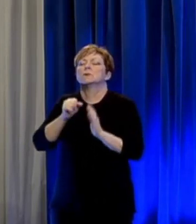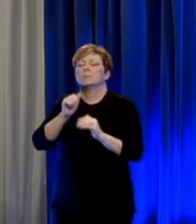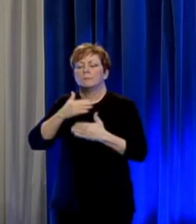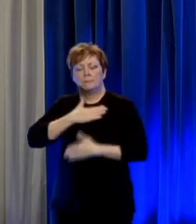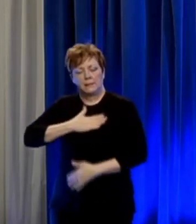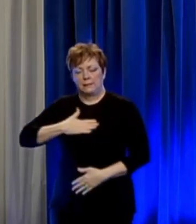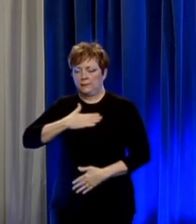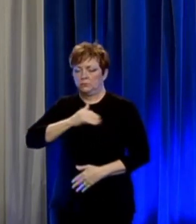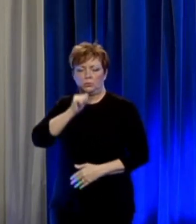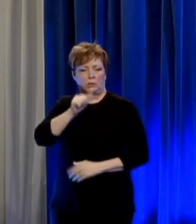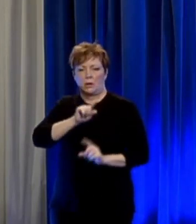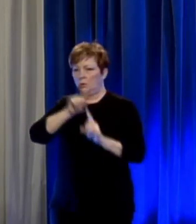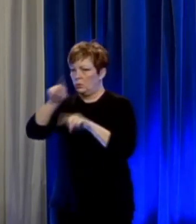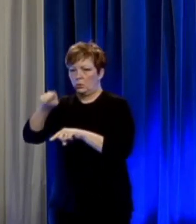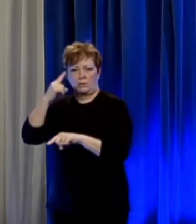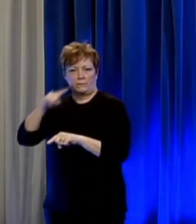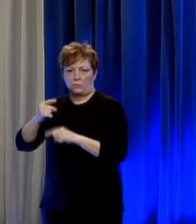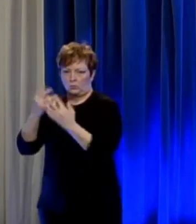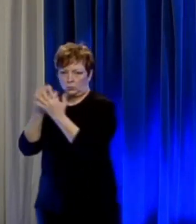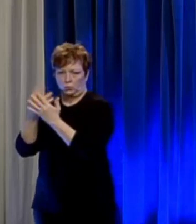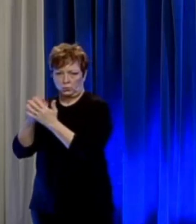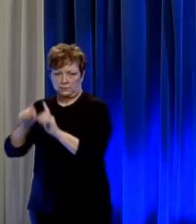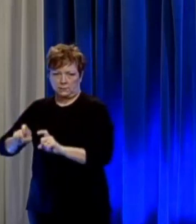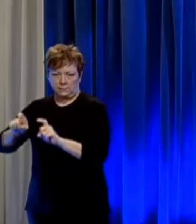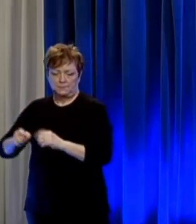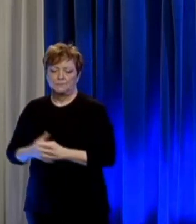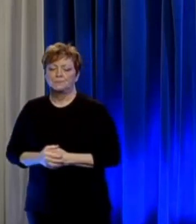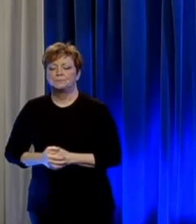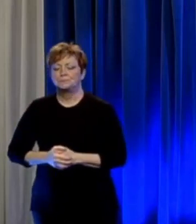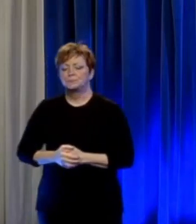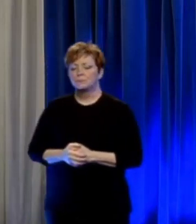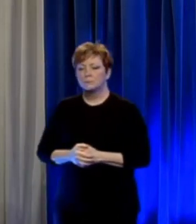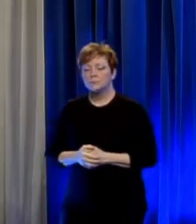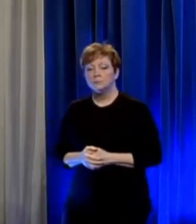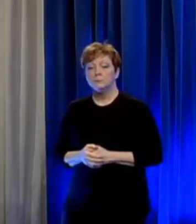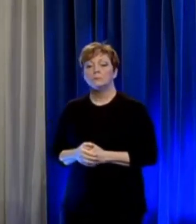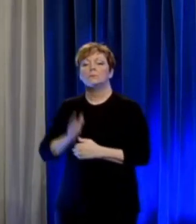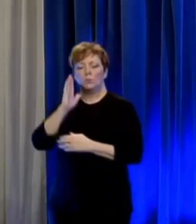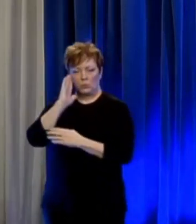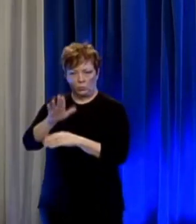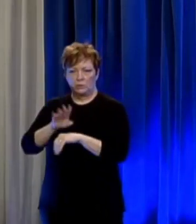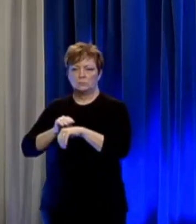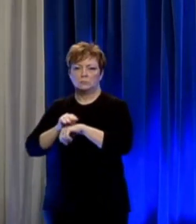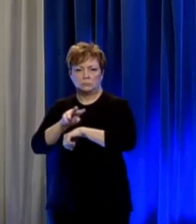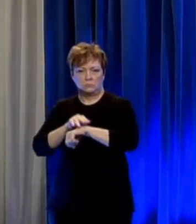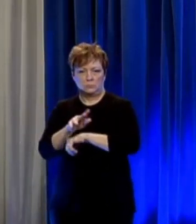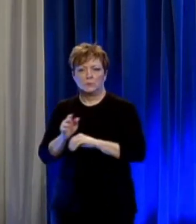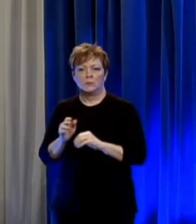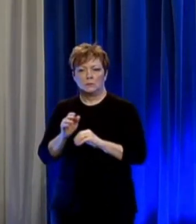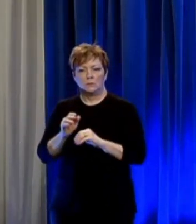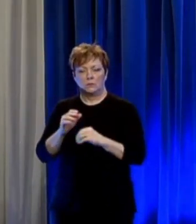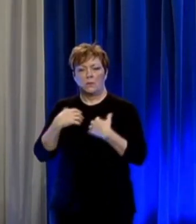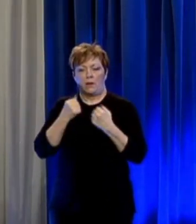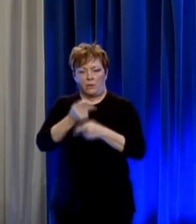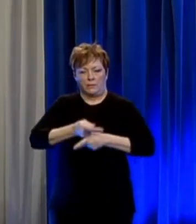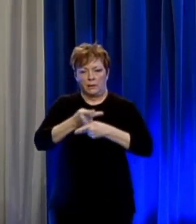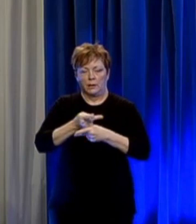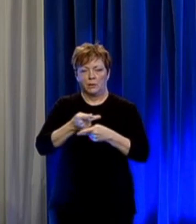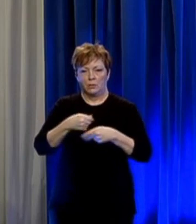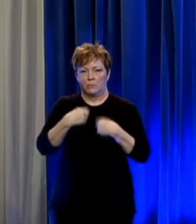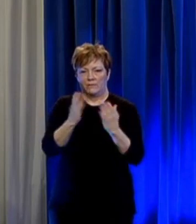screened. We are going to issue additional guidance to healthcare providers in the state about who we would like to